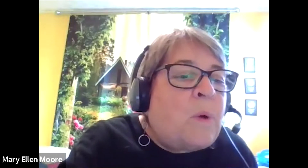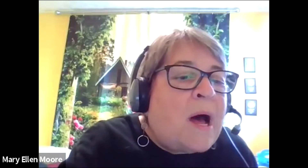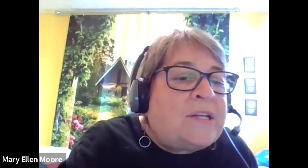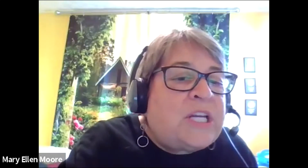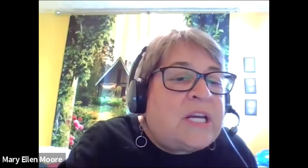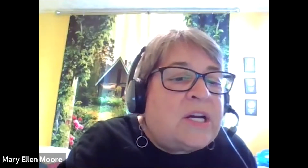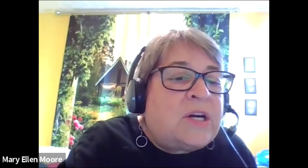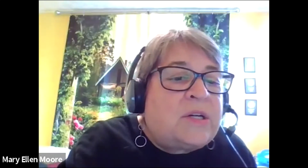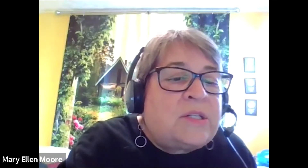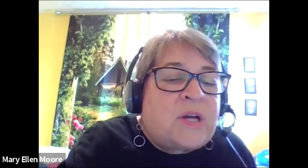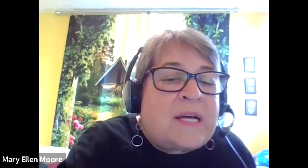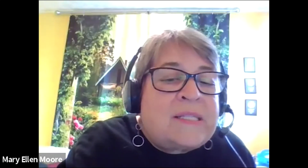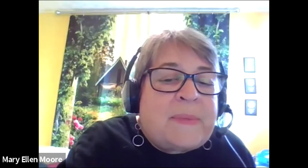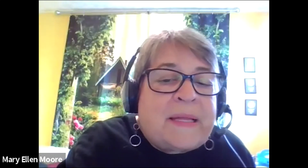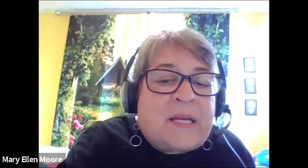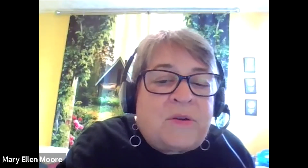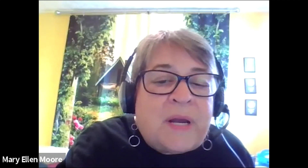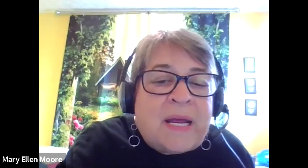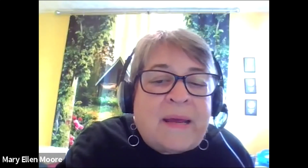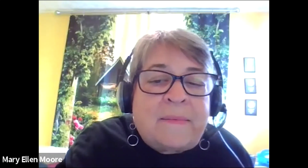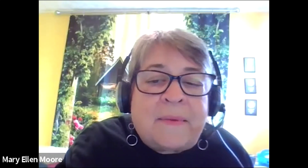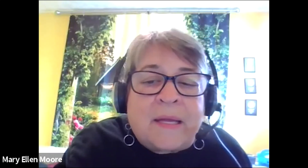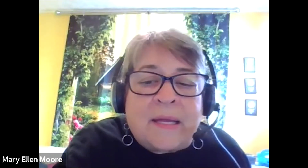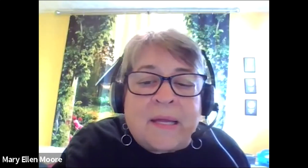watch here. Try spelling your name.